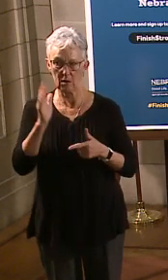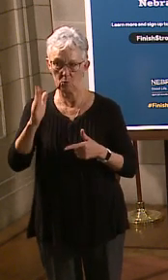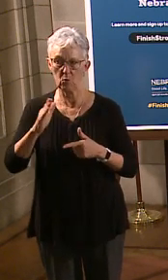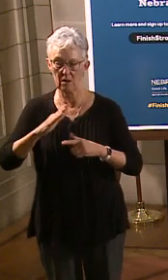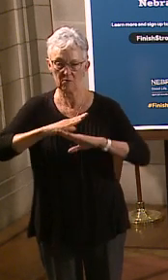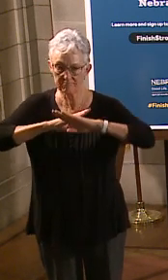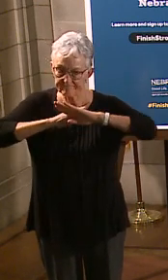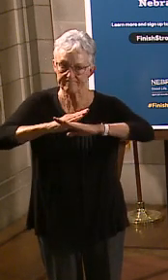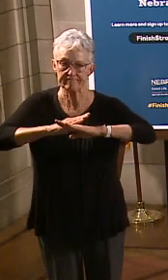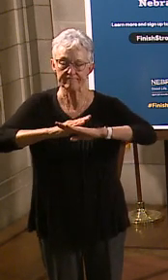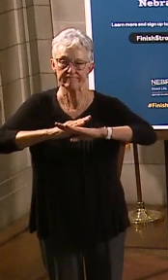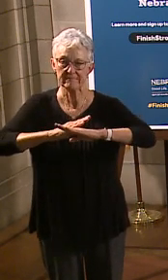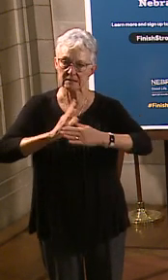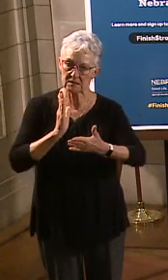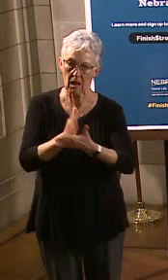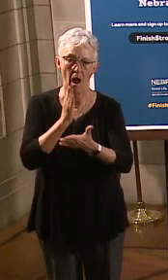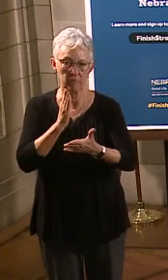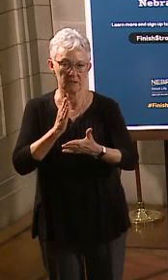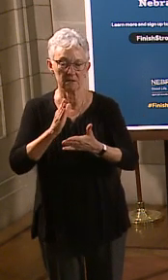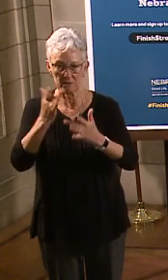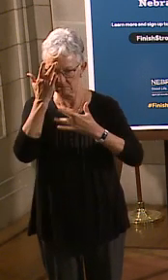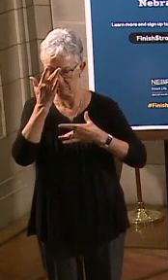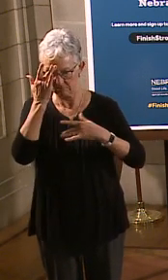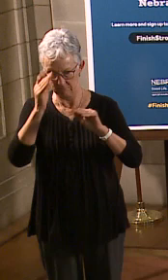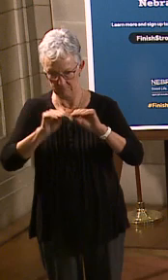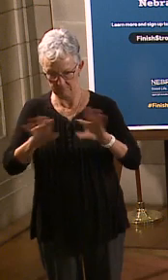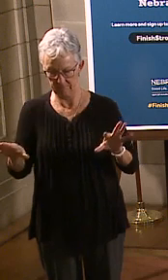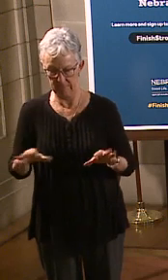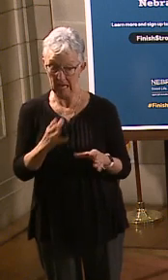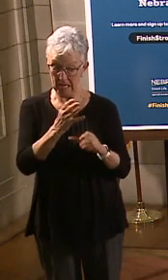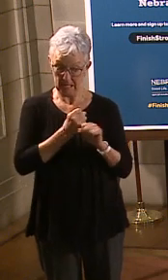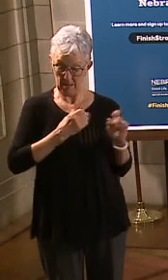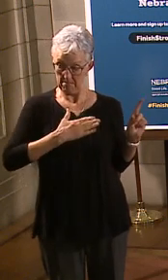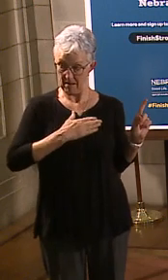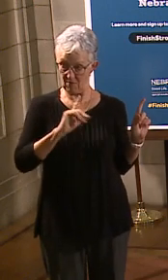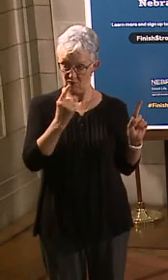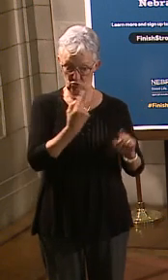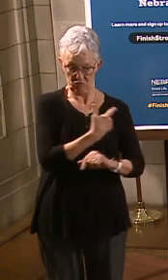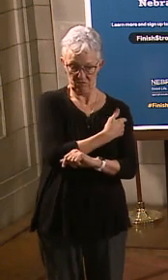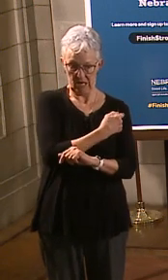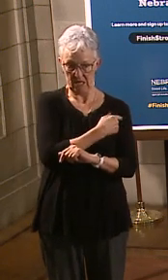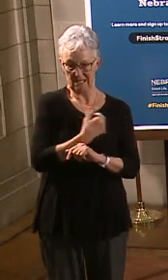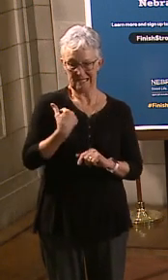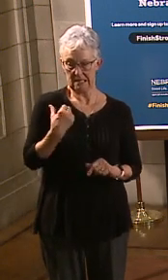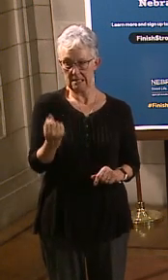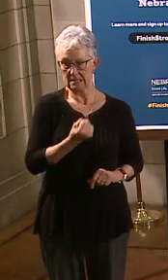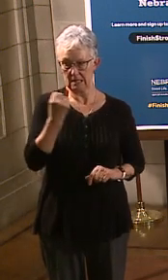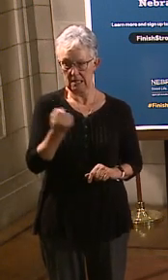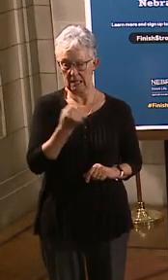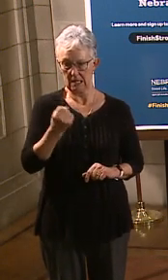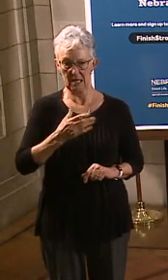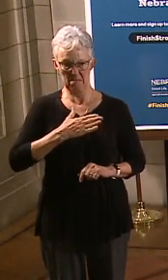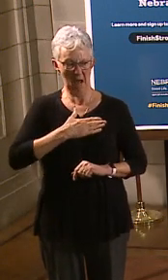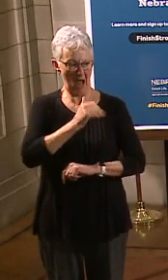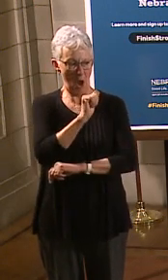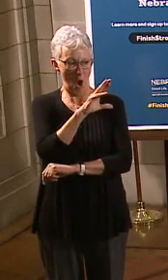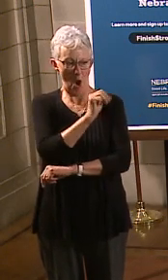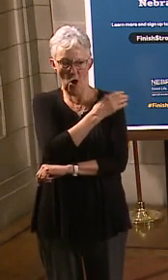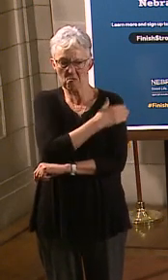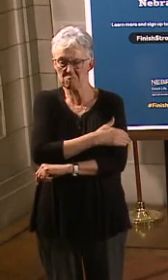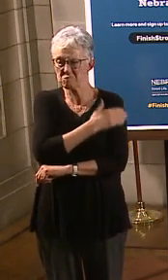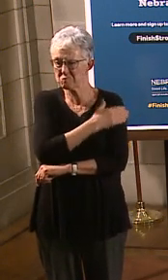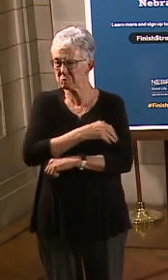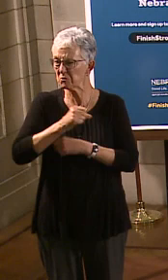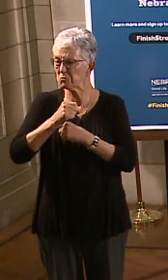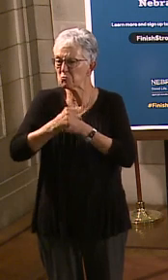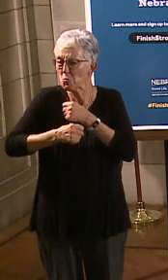So please, got my vaccine on Saturday. Process went very smoothly. My arm was sore for a day or so,